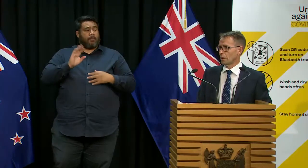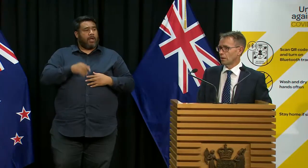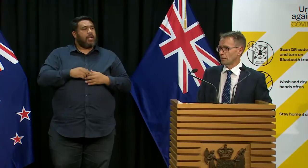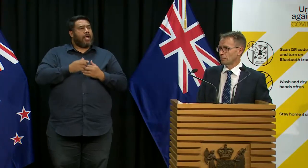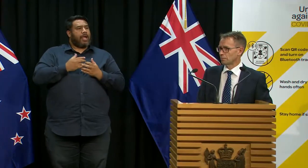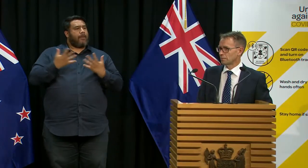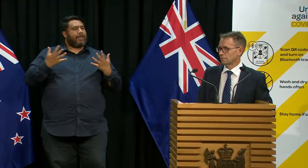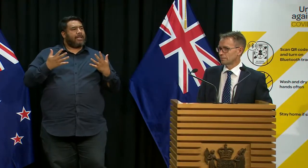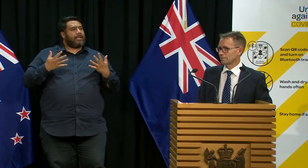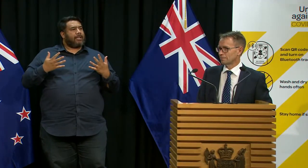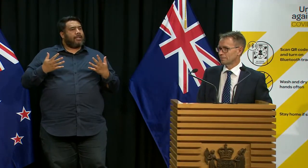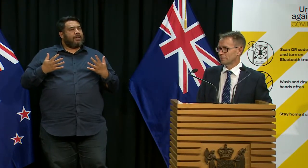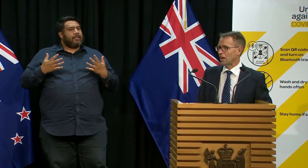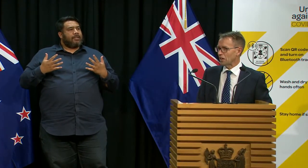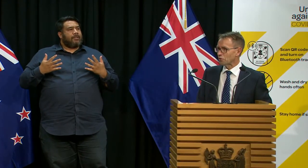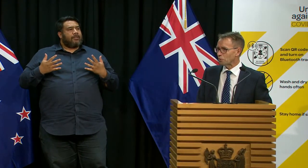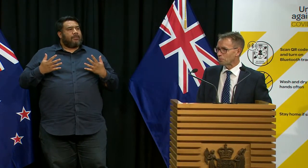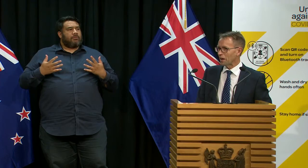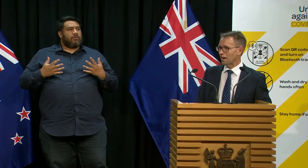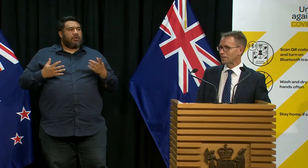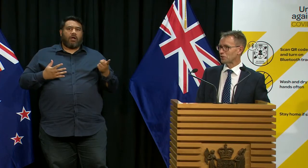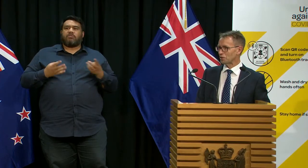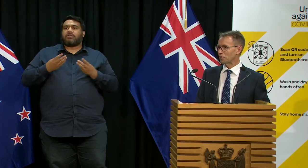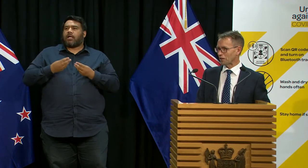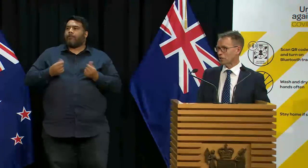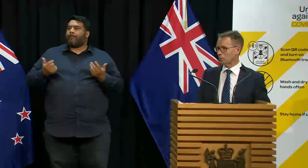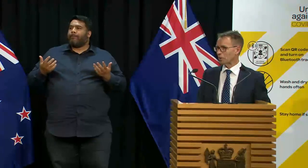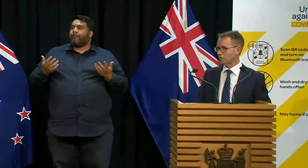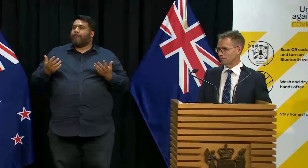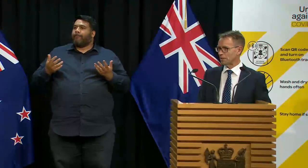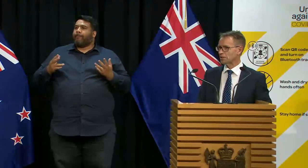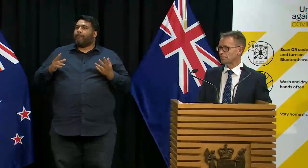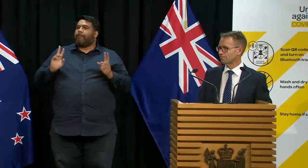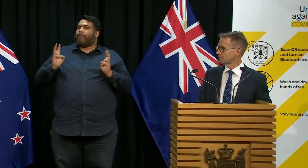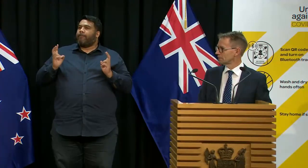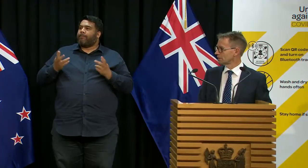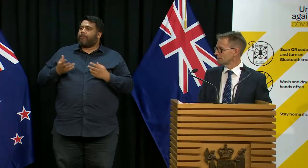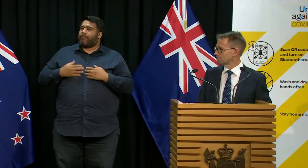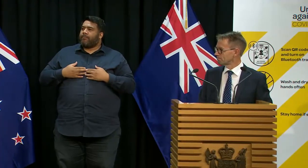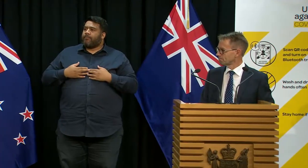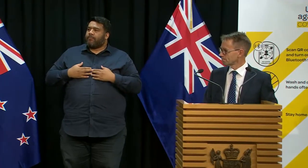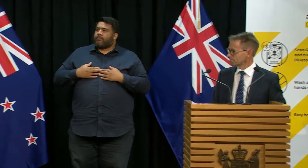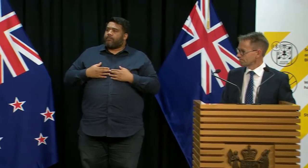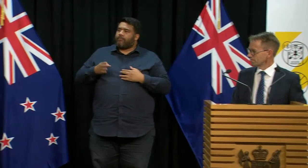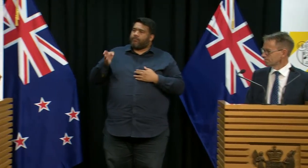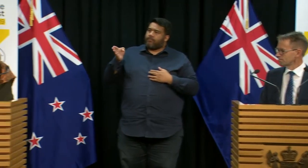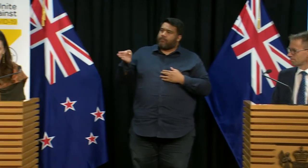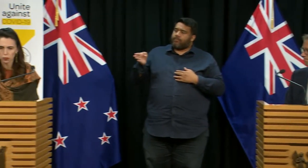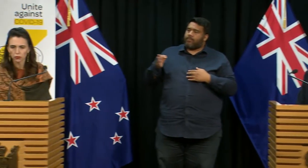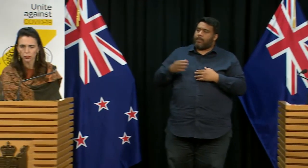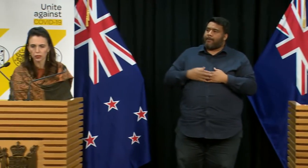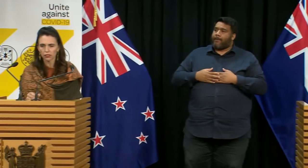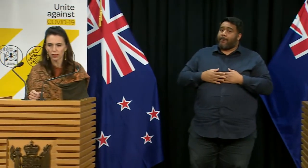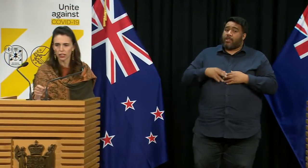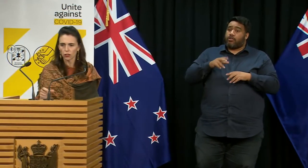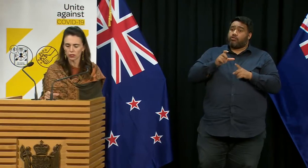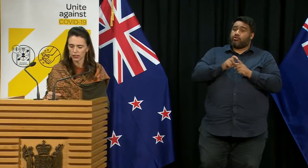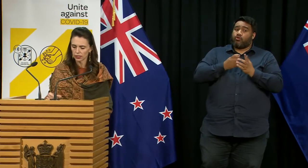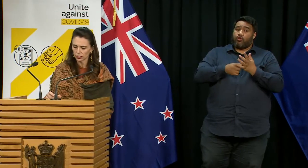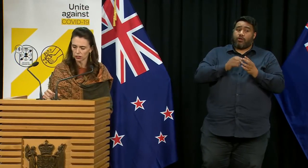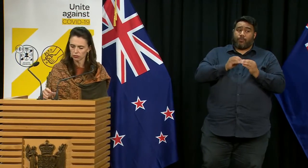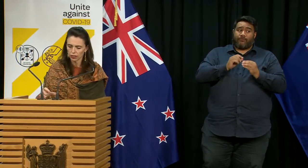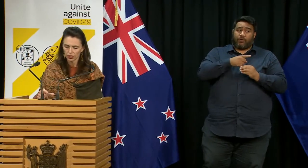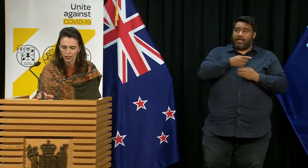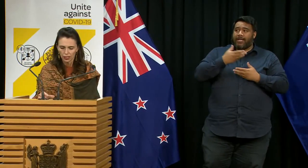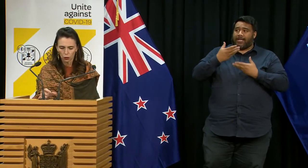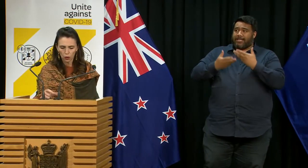mean, a handful, as far as I'm aware. Yes. Audrey, I think the reason that Dr. Bloomfield has given that